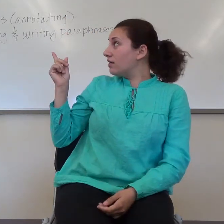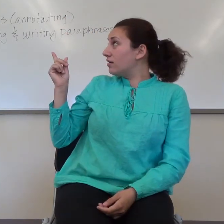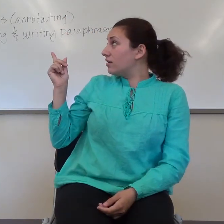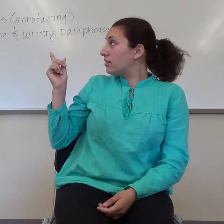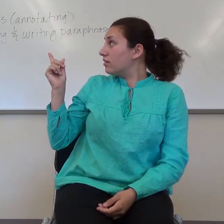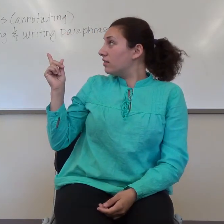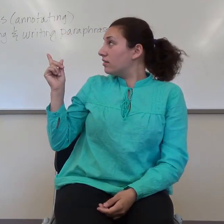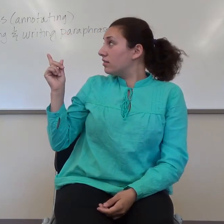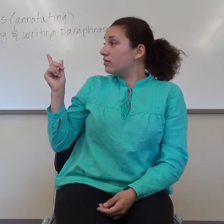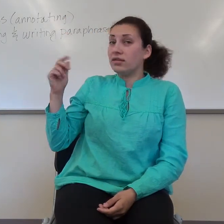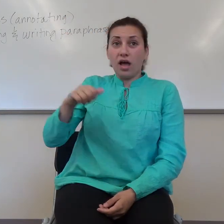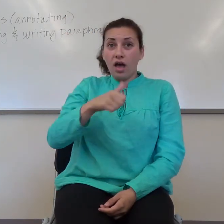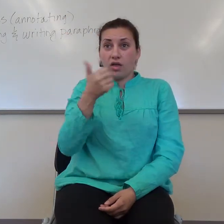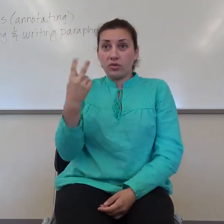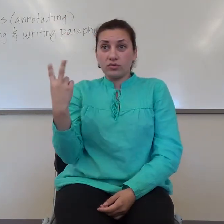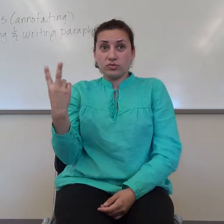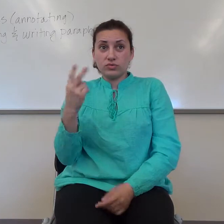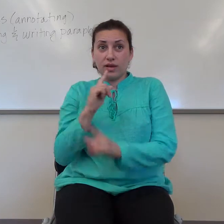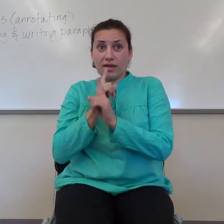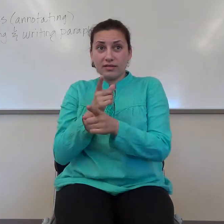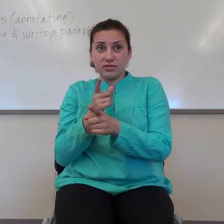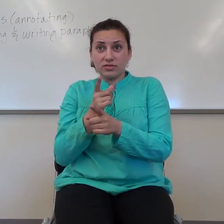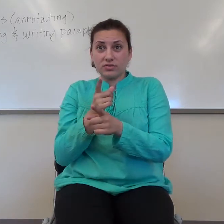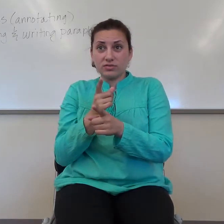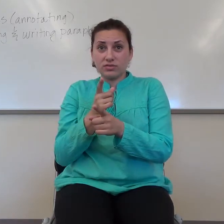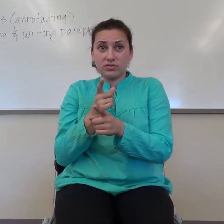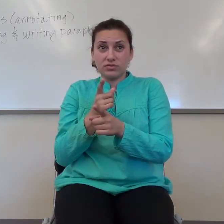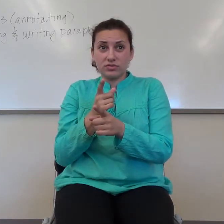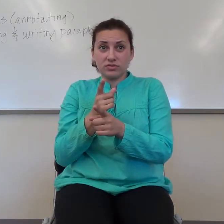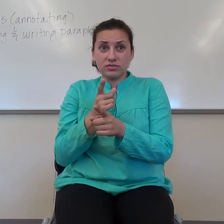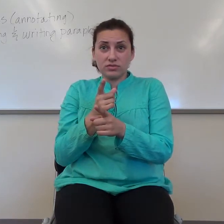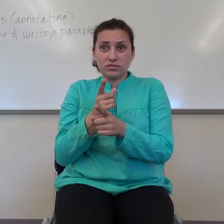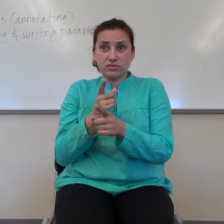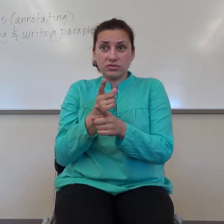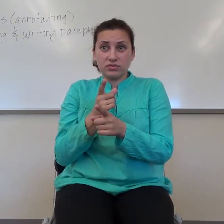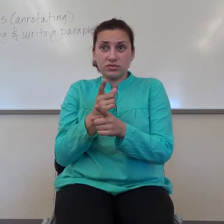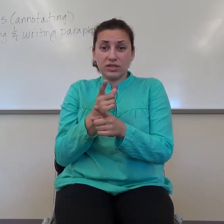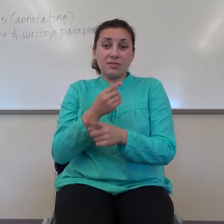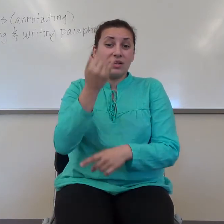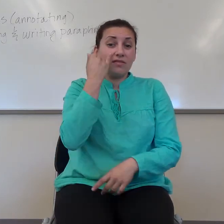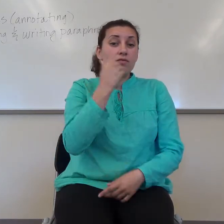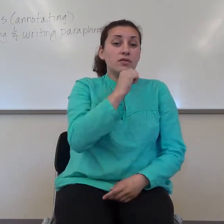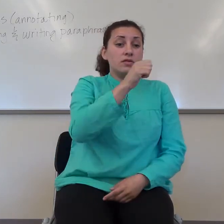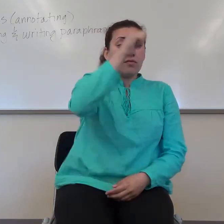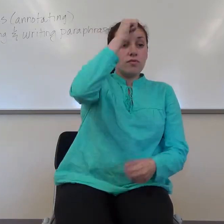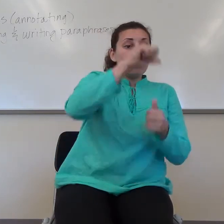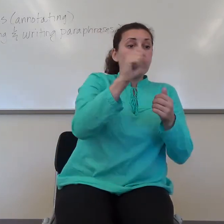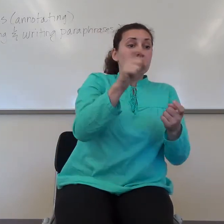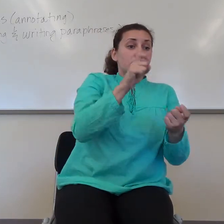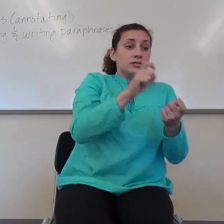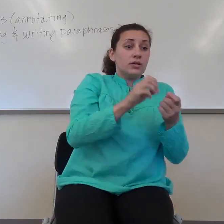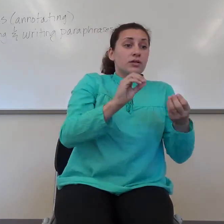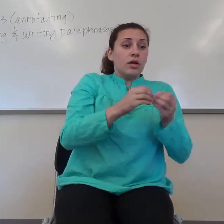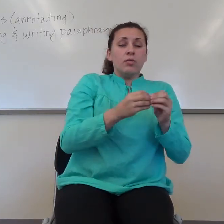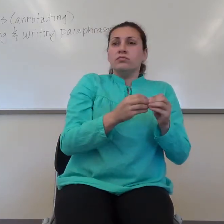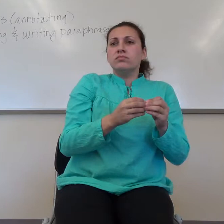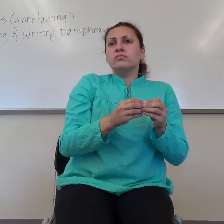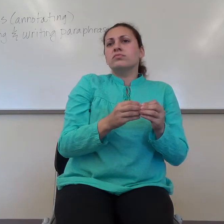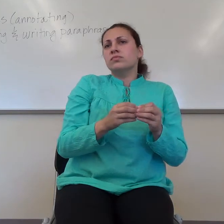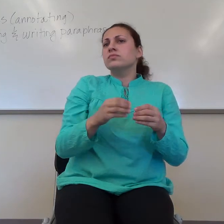The other two? You see what I'm saying? Even if you don't remember the exact numbers, you can still get this right because